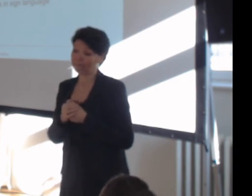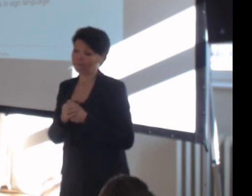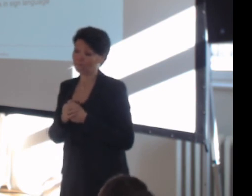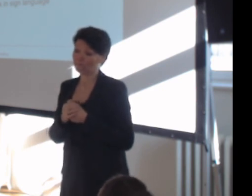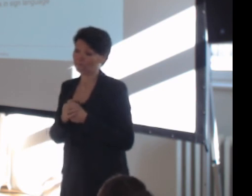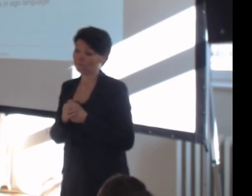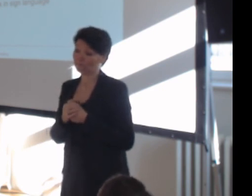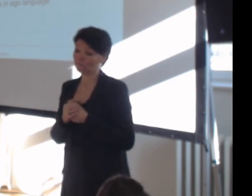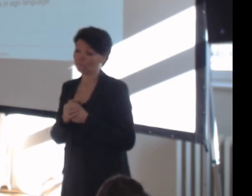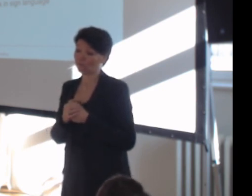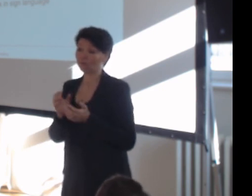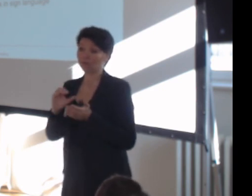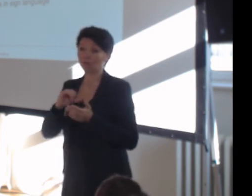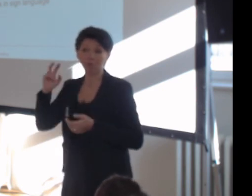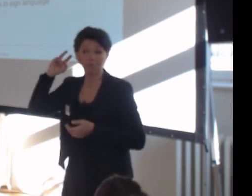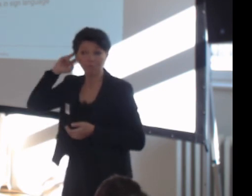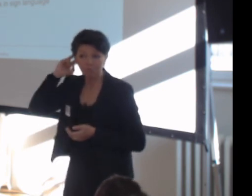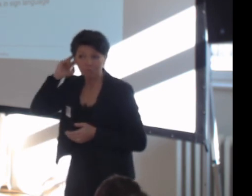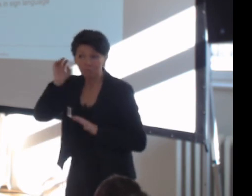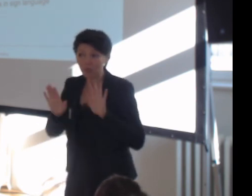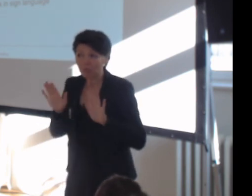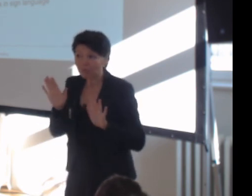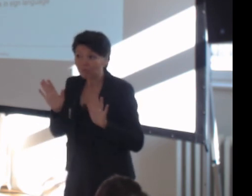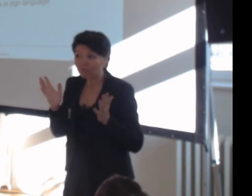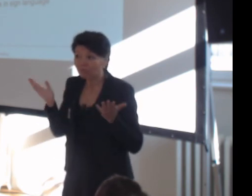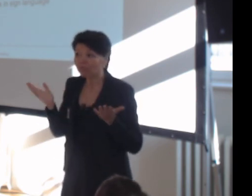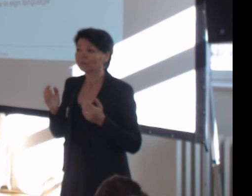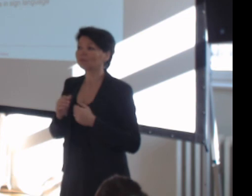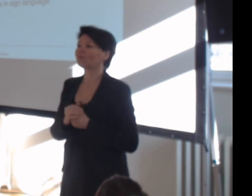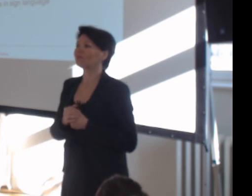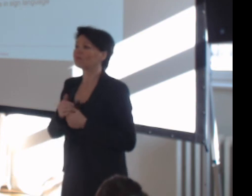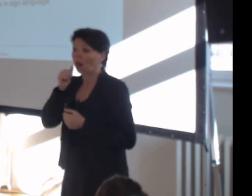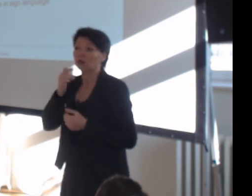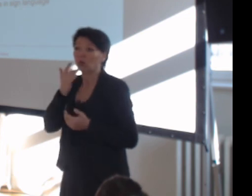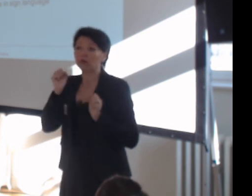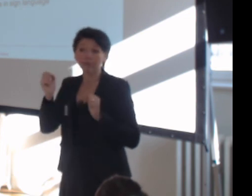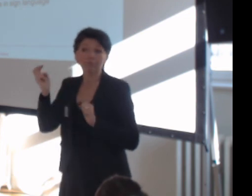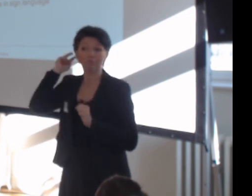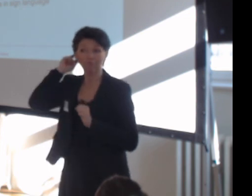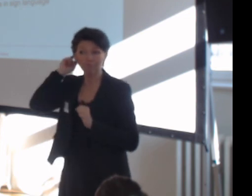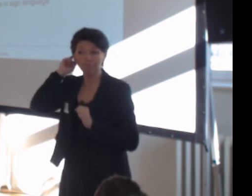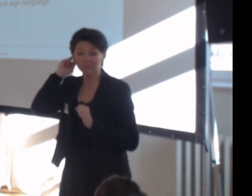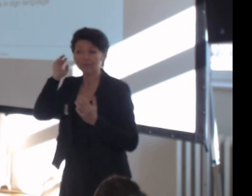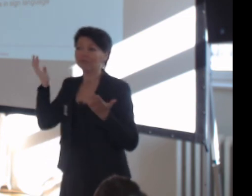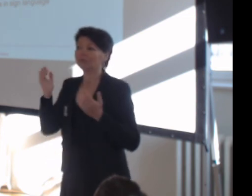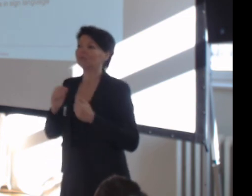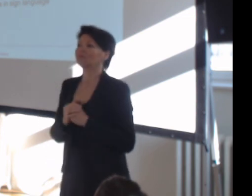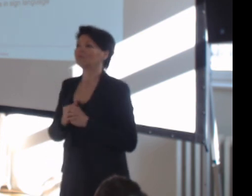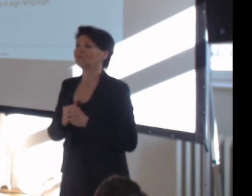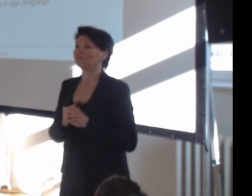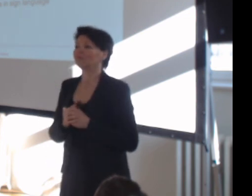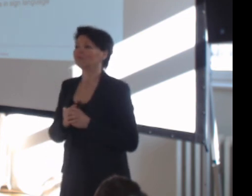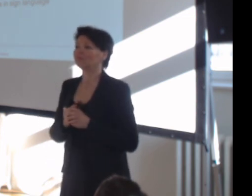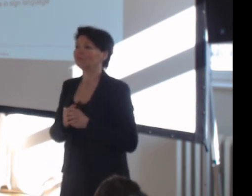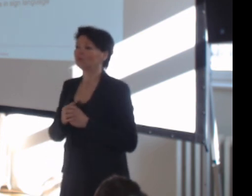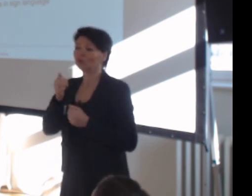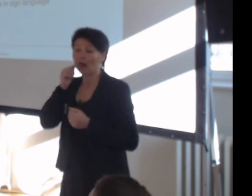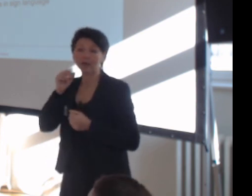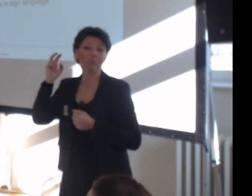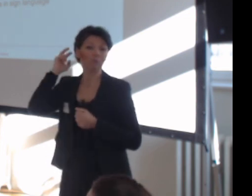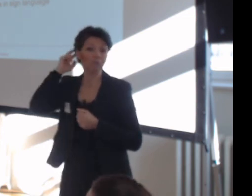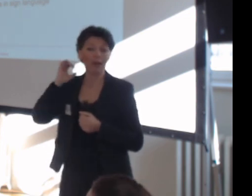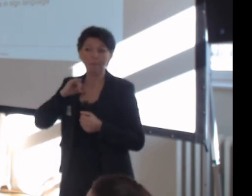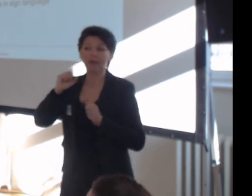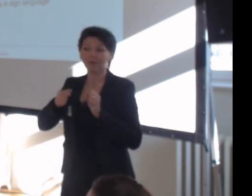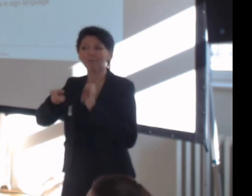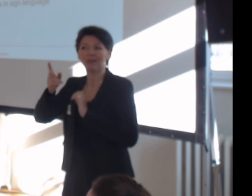use the cochlear implant if you want to, which makes you able to hear a little bit